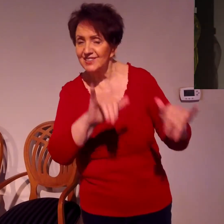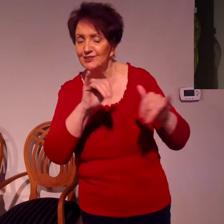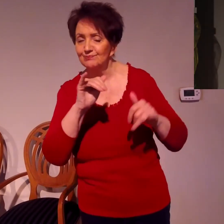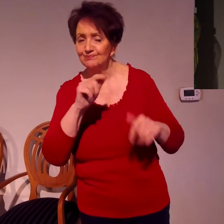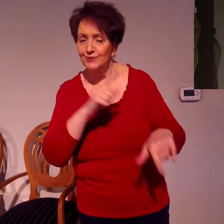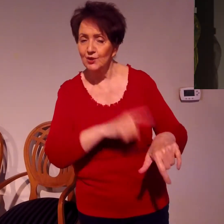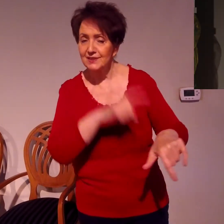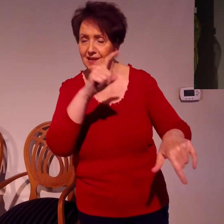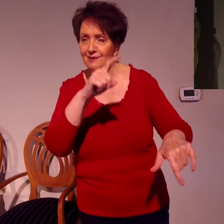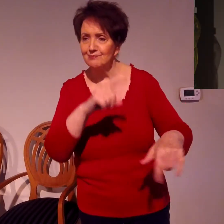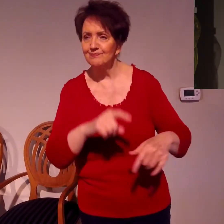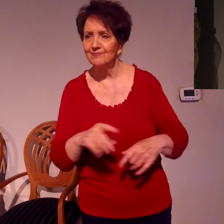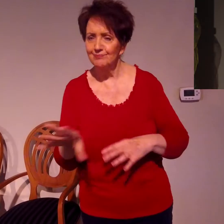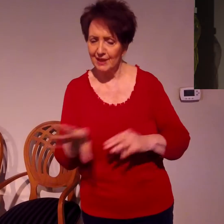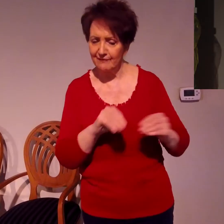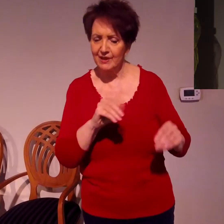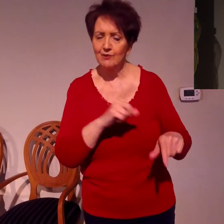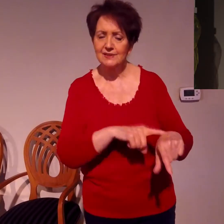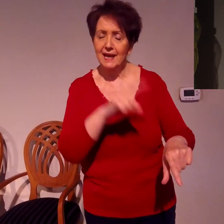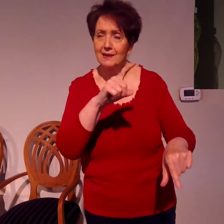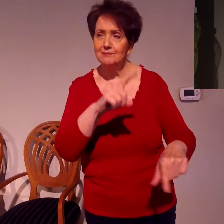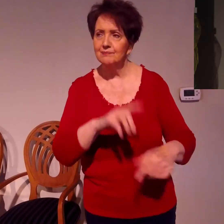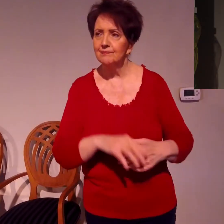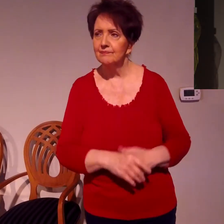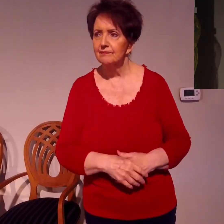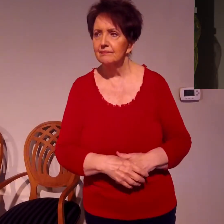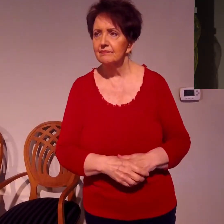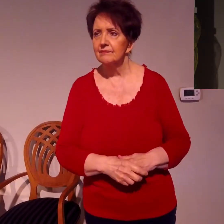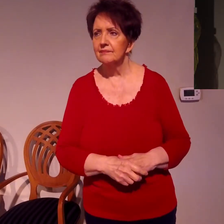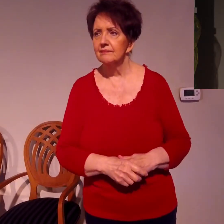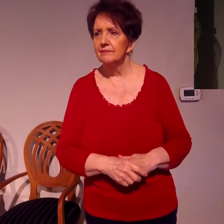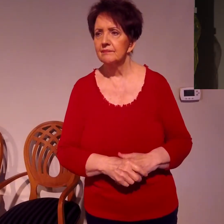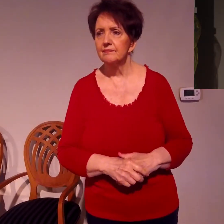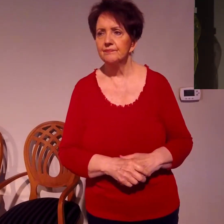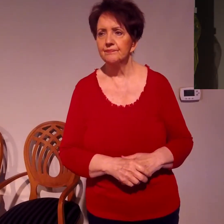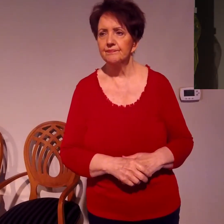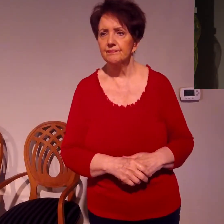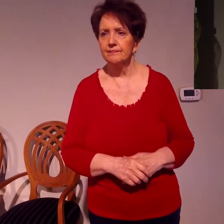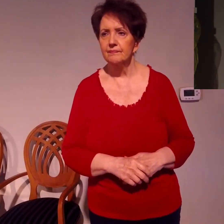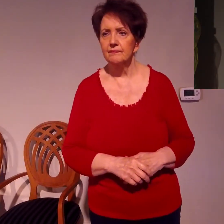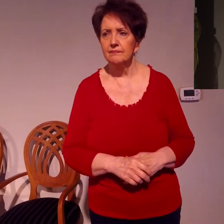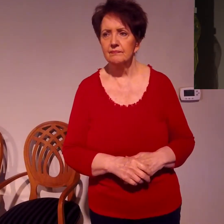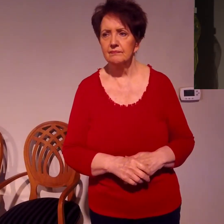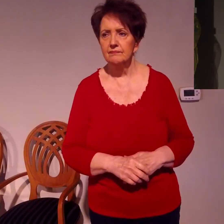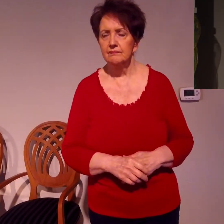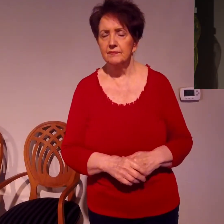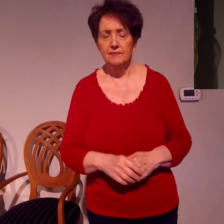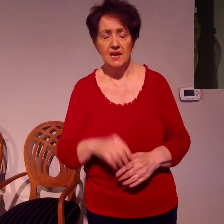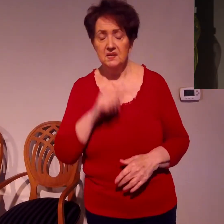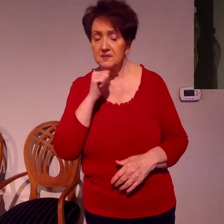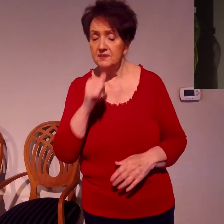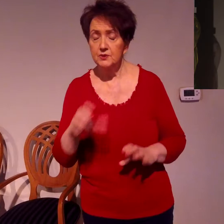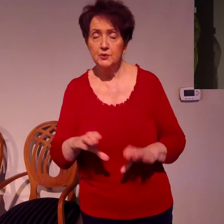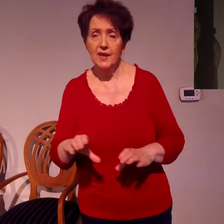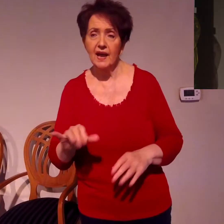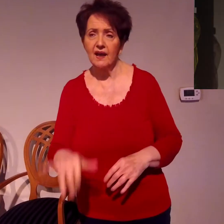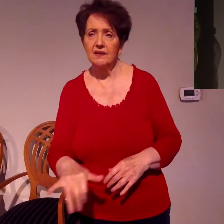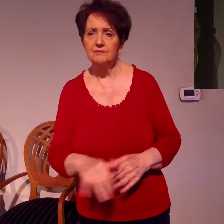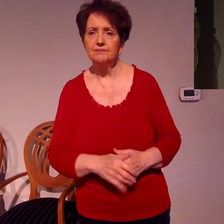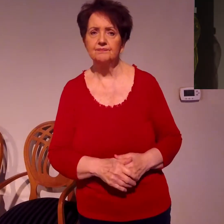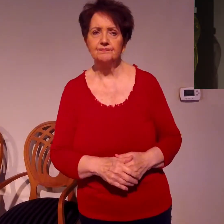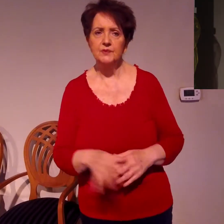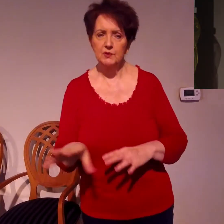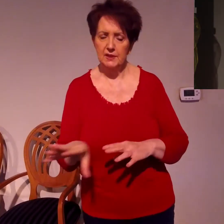there it is, leaving on time. I don't go, is it leaving on time? I didn't once do that. It was like leaving on